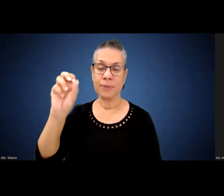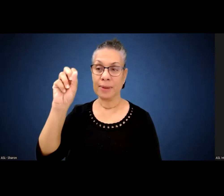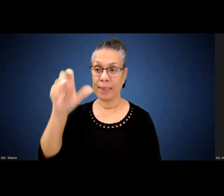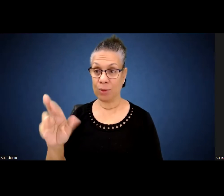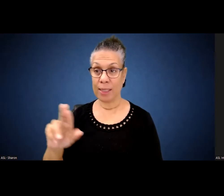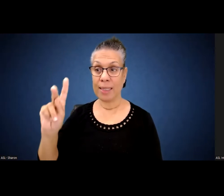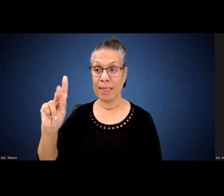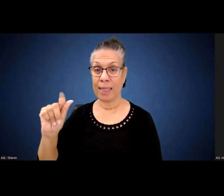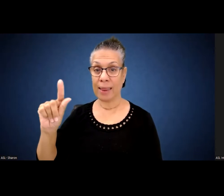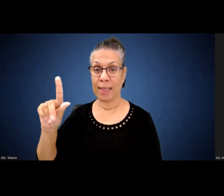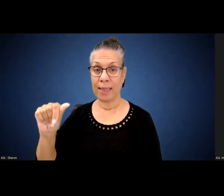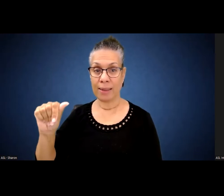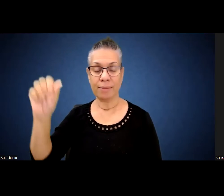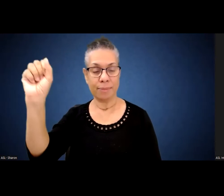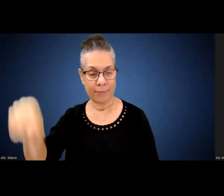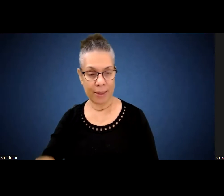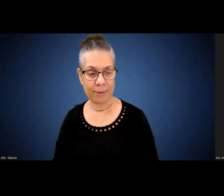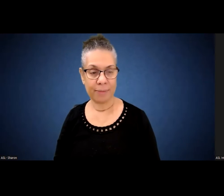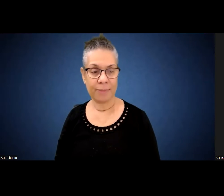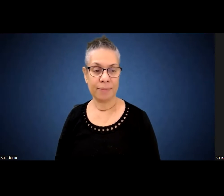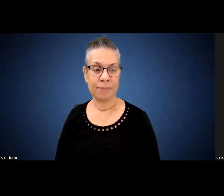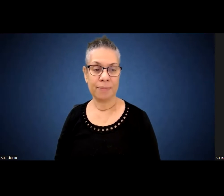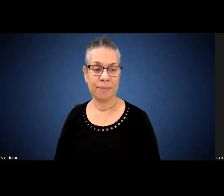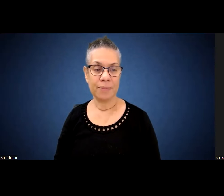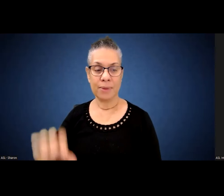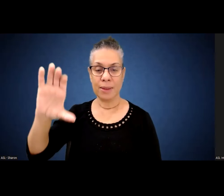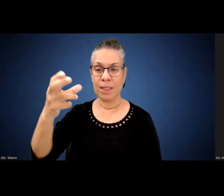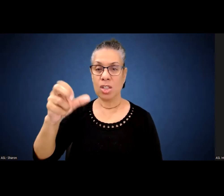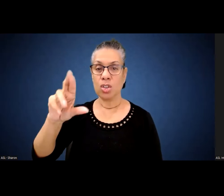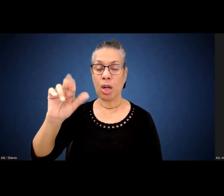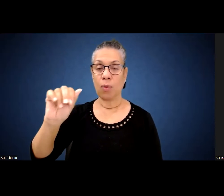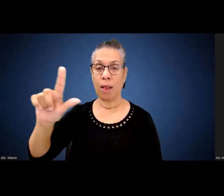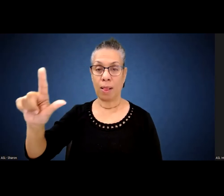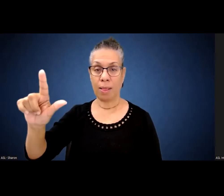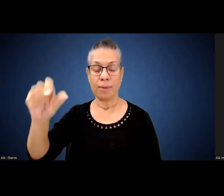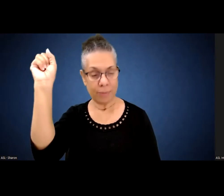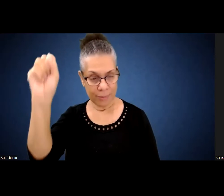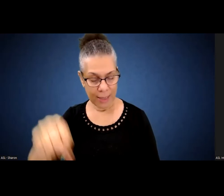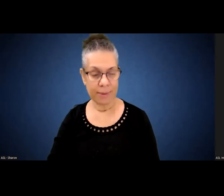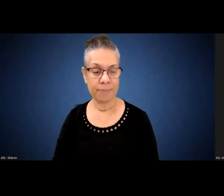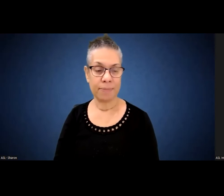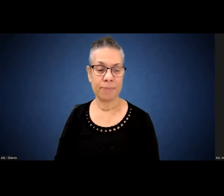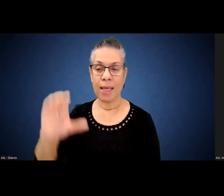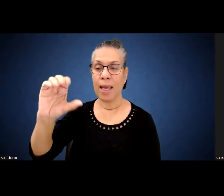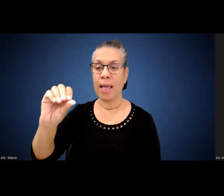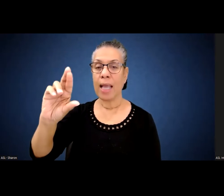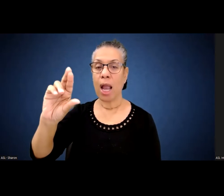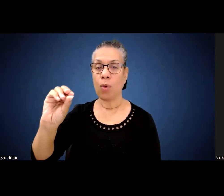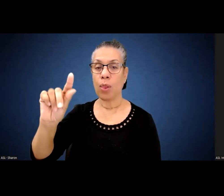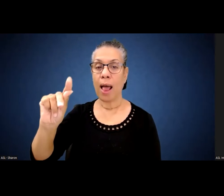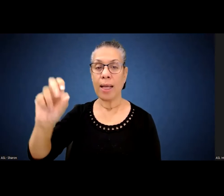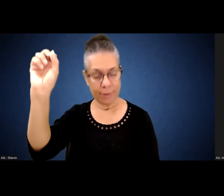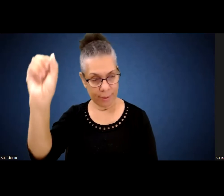Yes. And Melissa and Cheryl, please. Yes. Caroline,